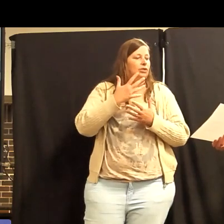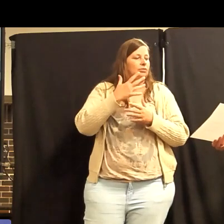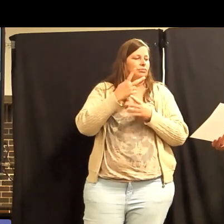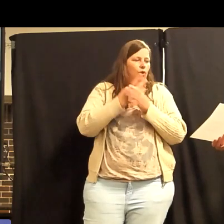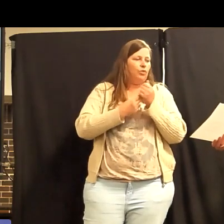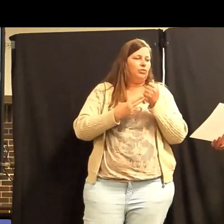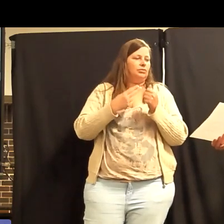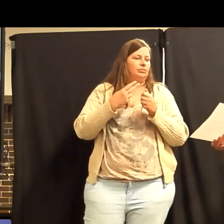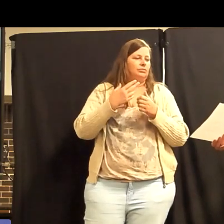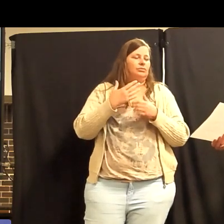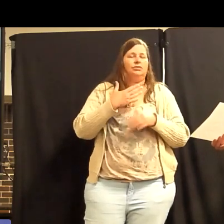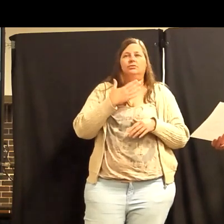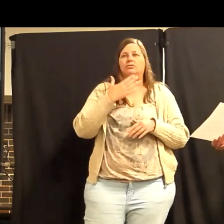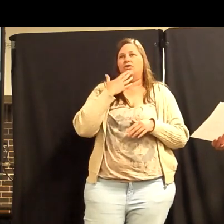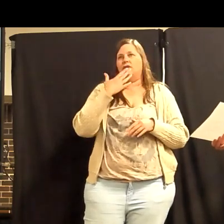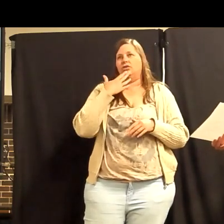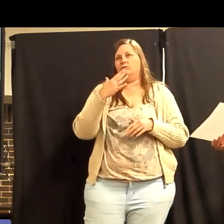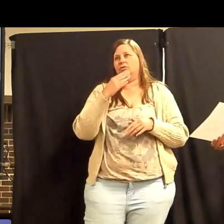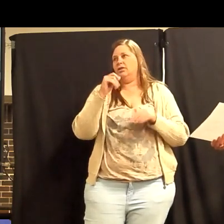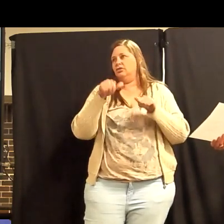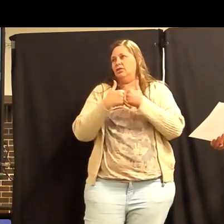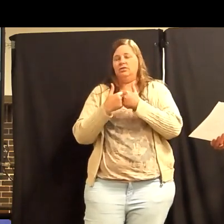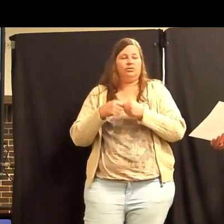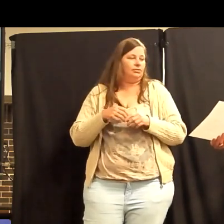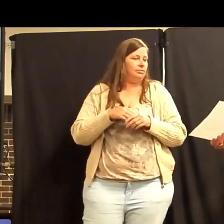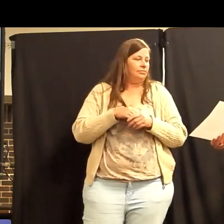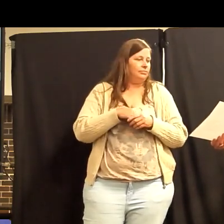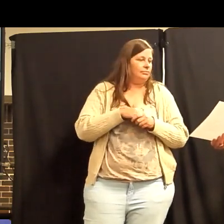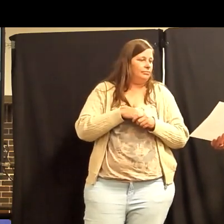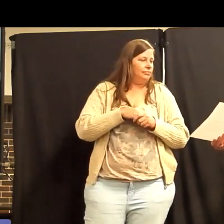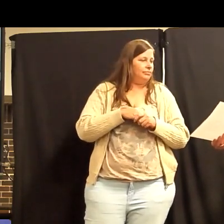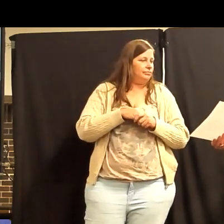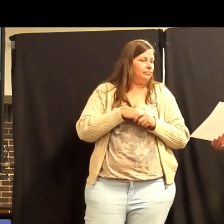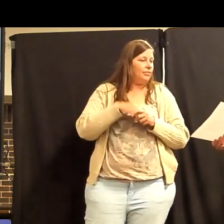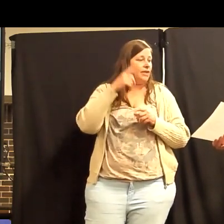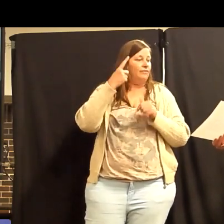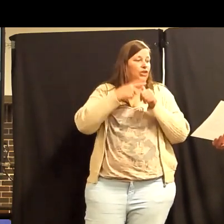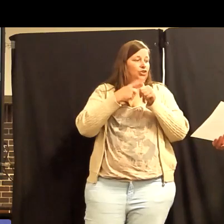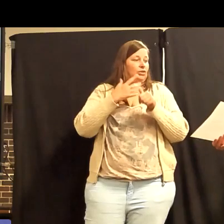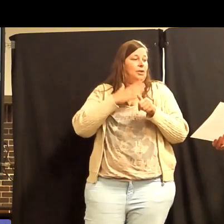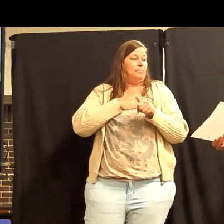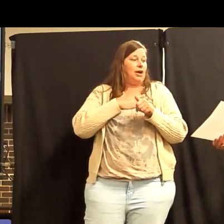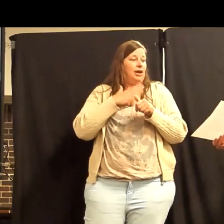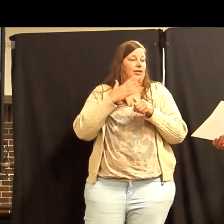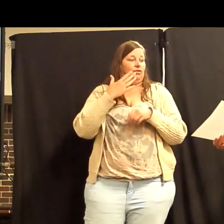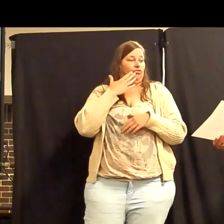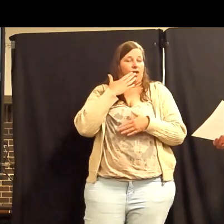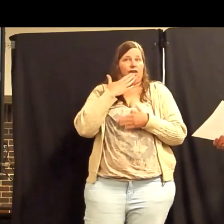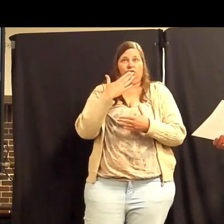a moment to express both my gratitude and a challenge.